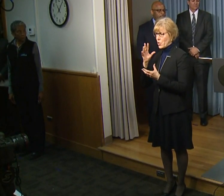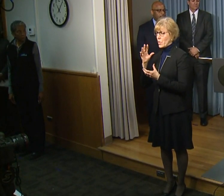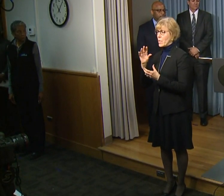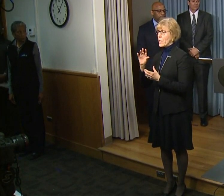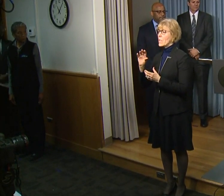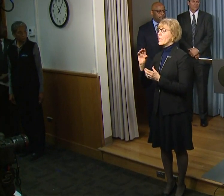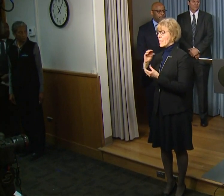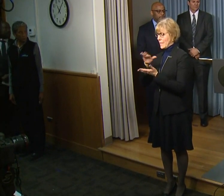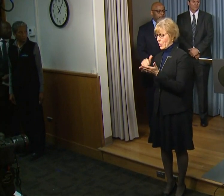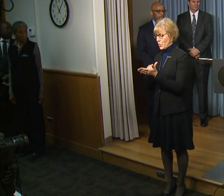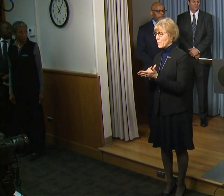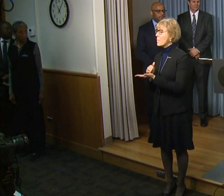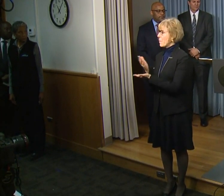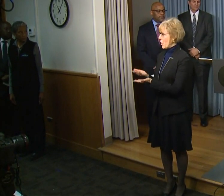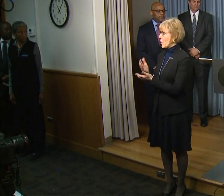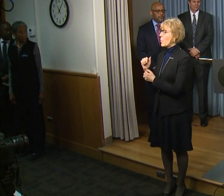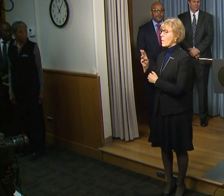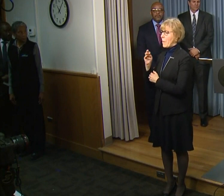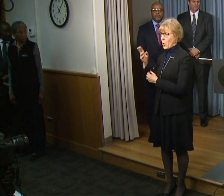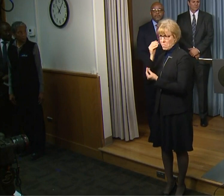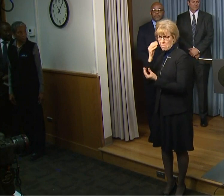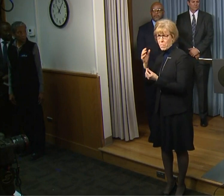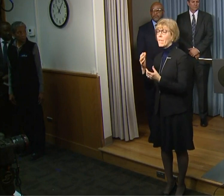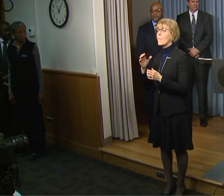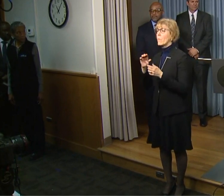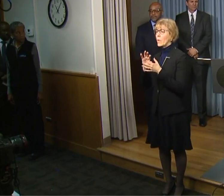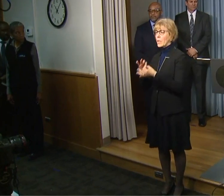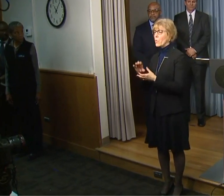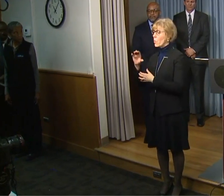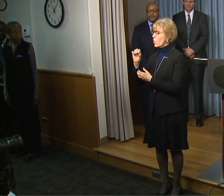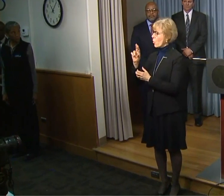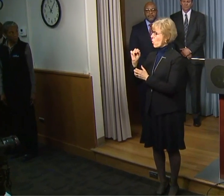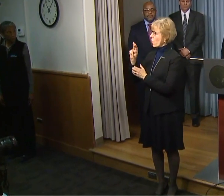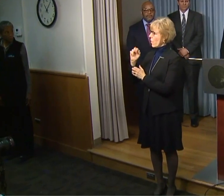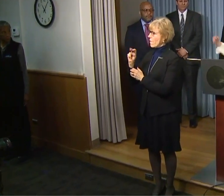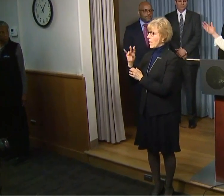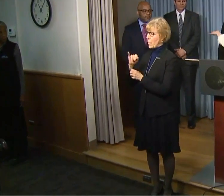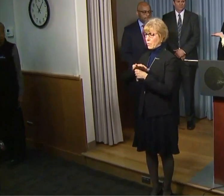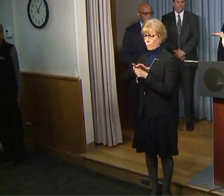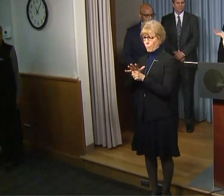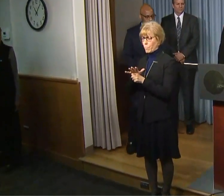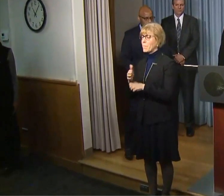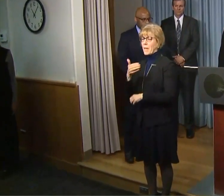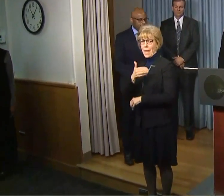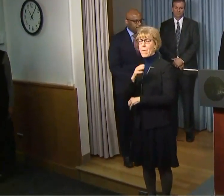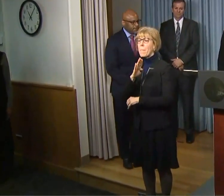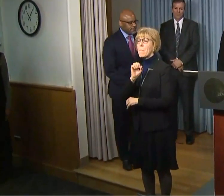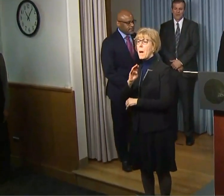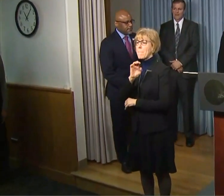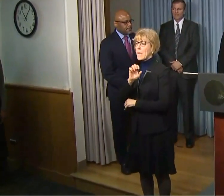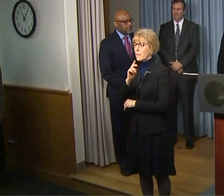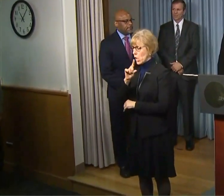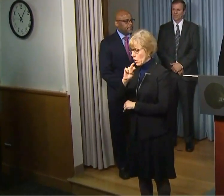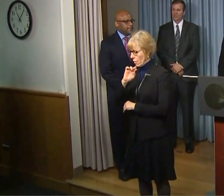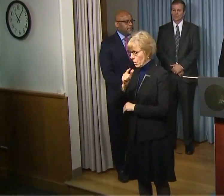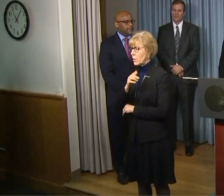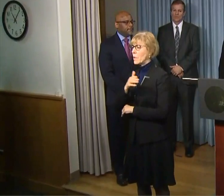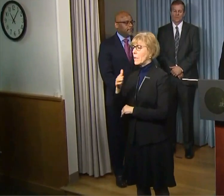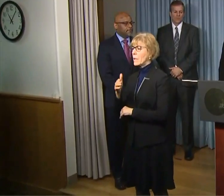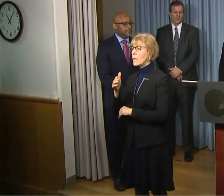city's response to COVID-19. Standing behind him will be Bob McDonald, right here, Executive Director of Public Health